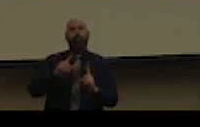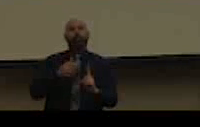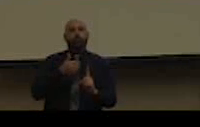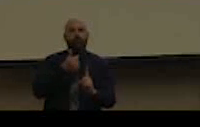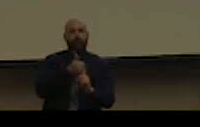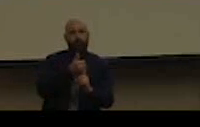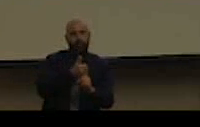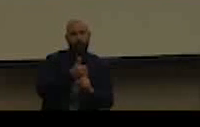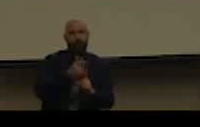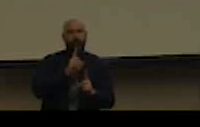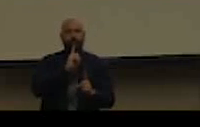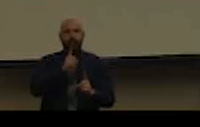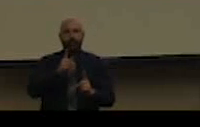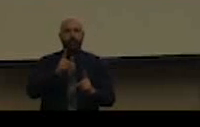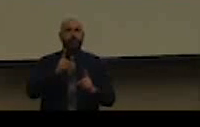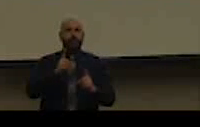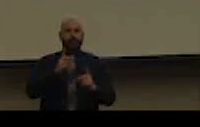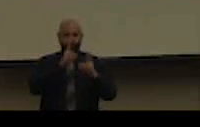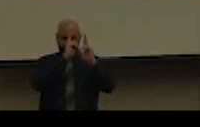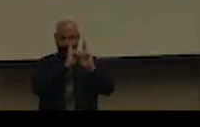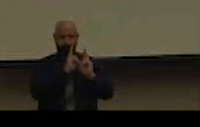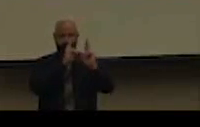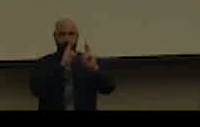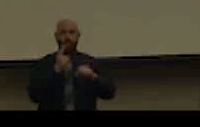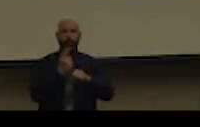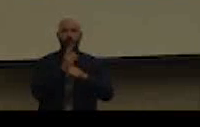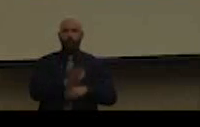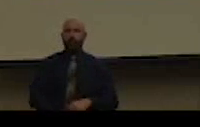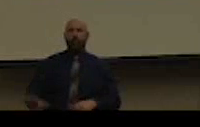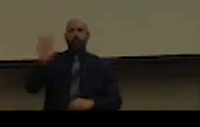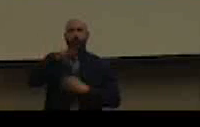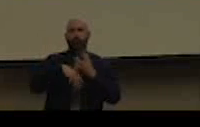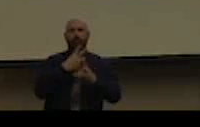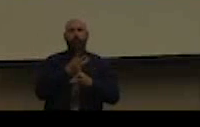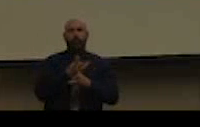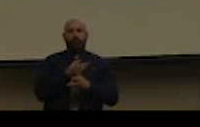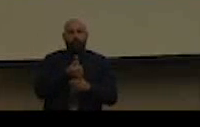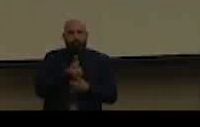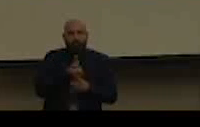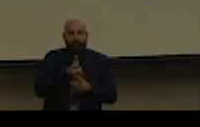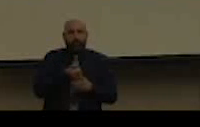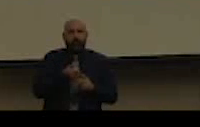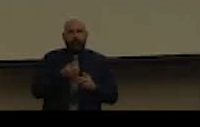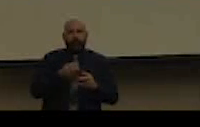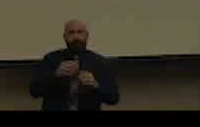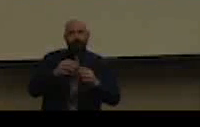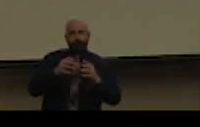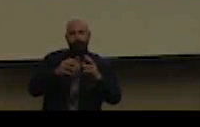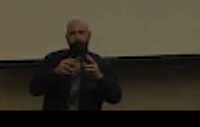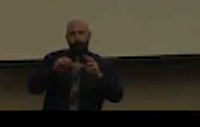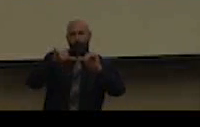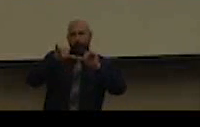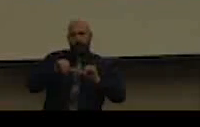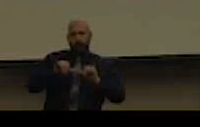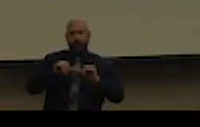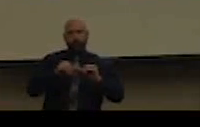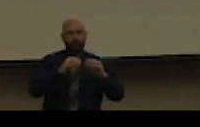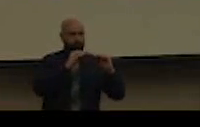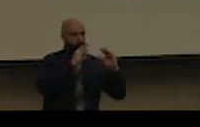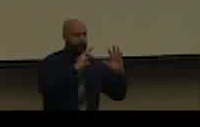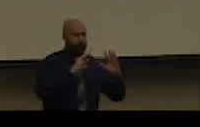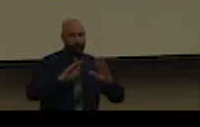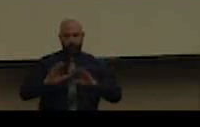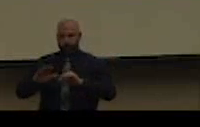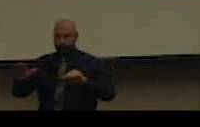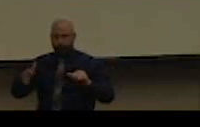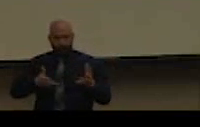extremely highly regarded. It's used all over the world, and it gauges teacher-child interactions so that it's less about, does this 3-year-old